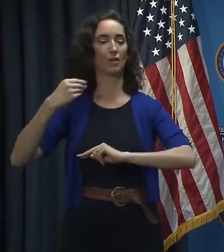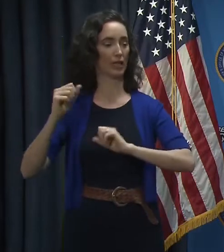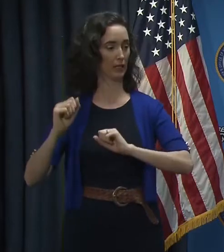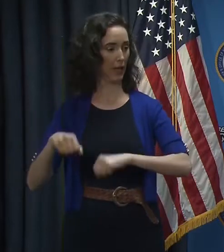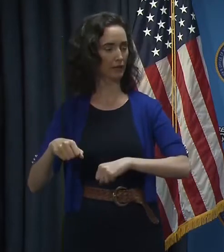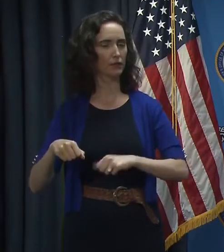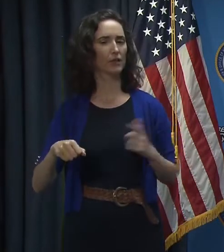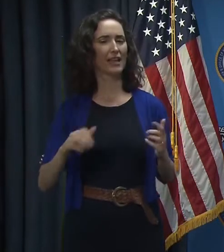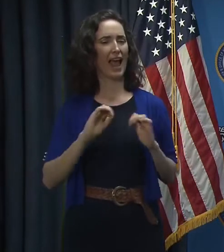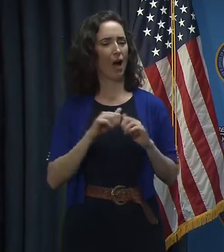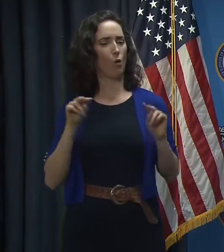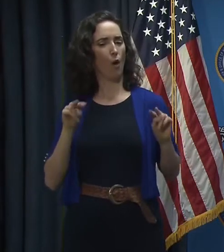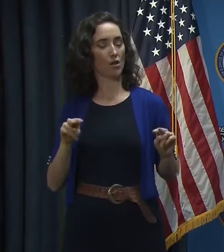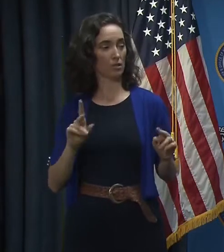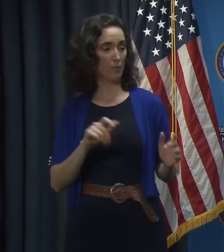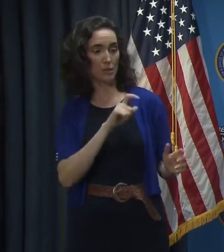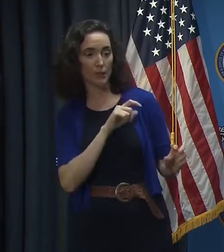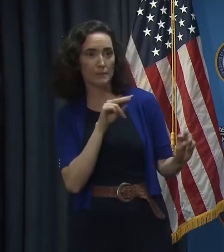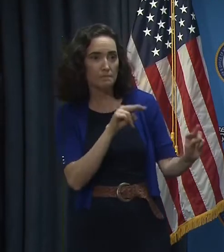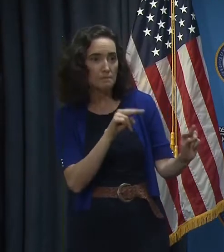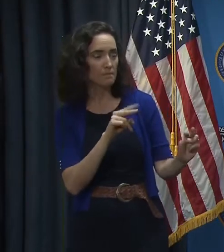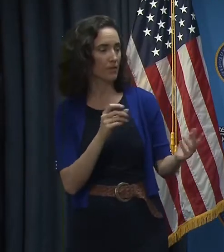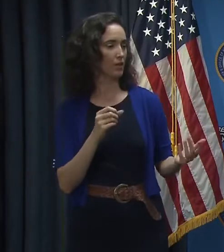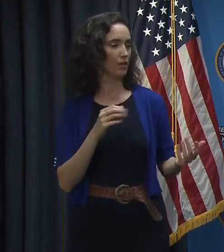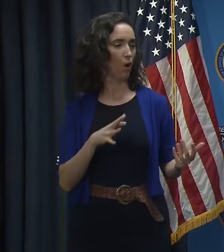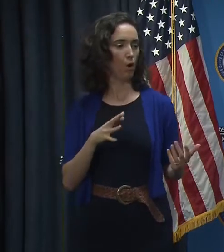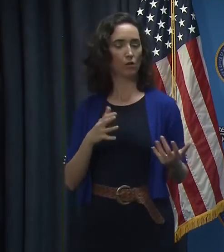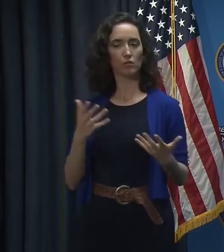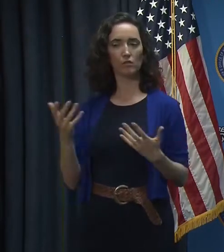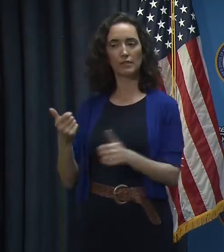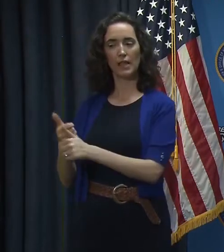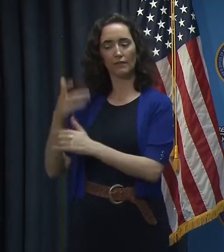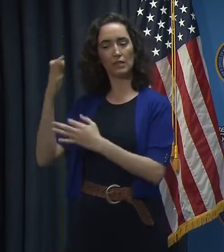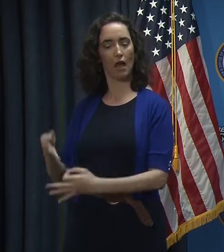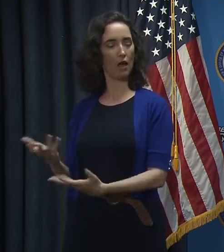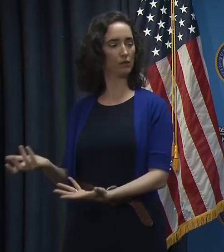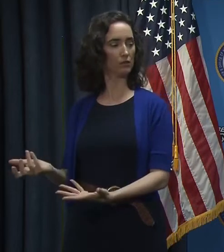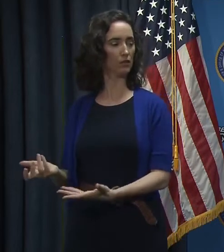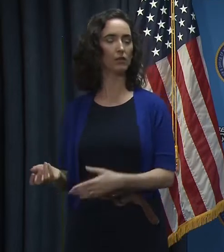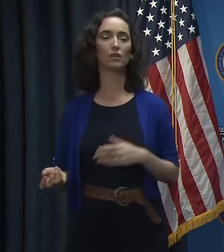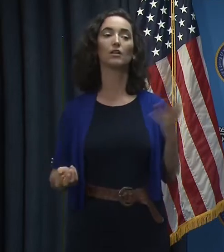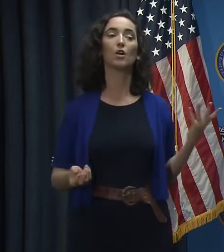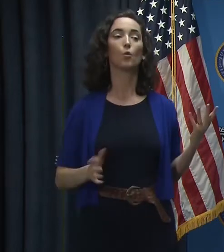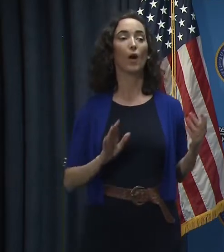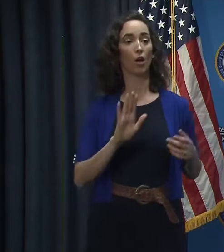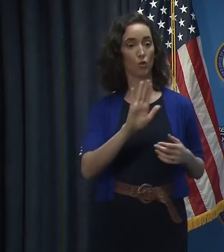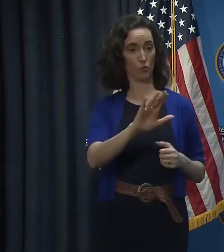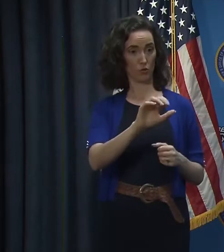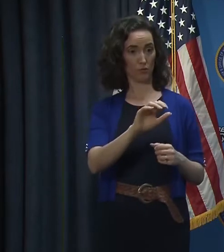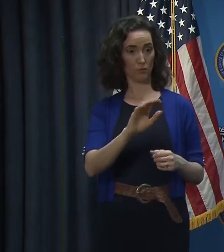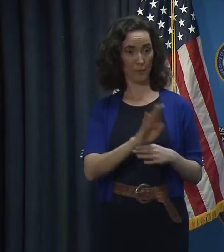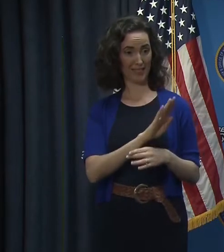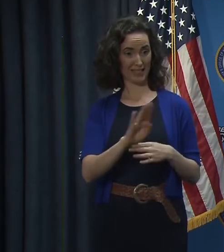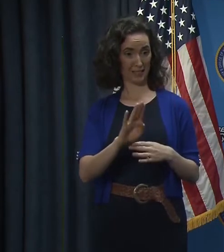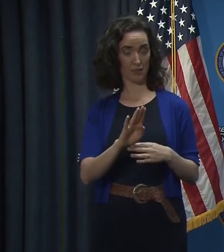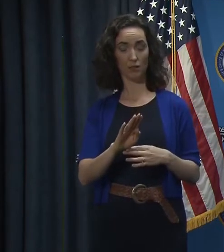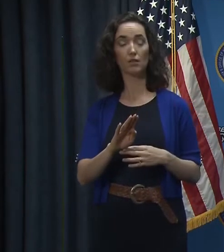the need to have your employees wearing a mask if they're going to be interacting with the public, that's part of the